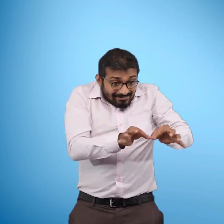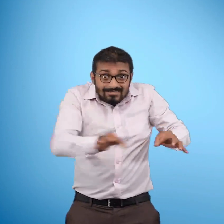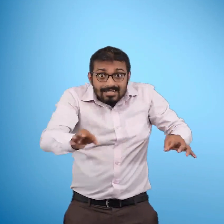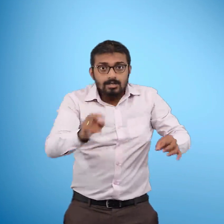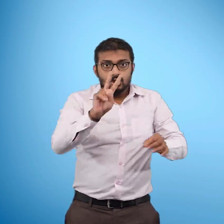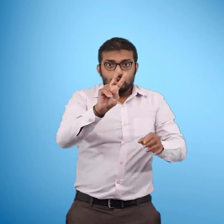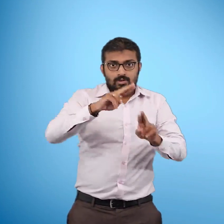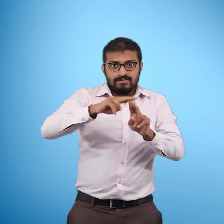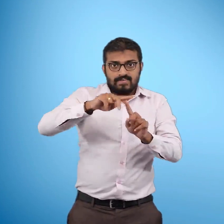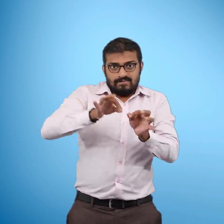2 feet,